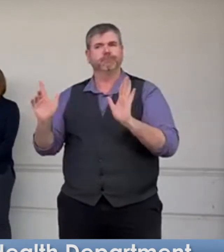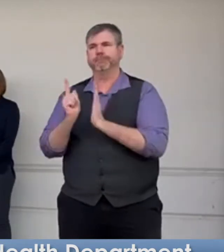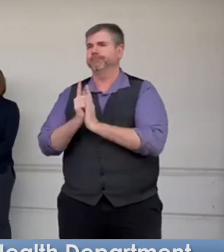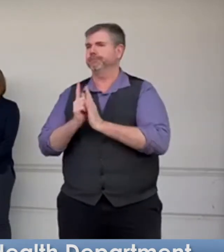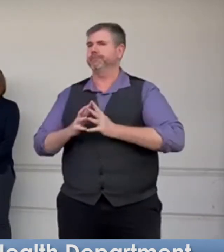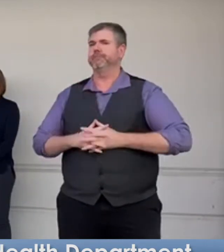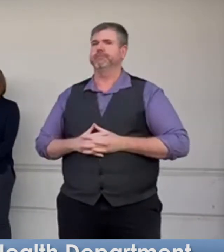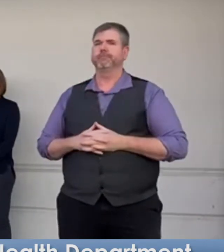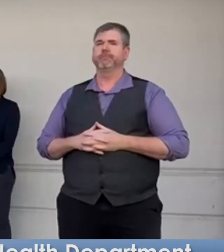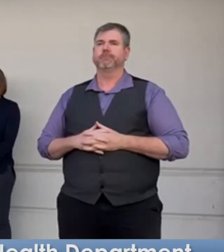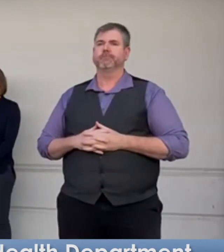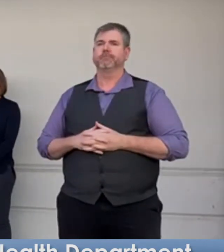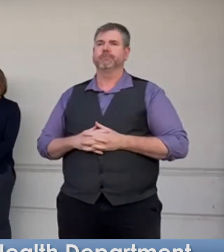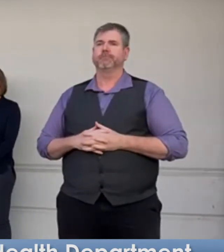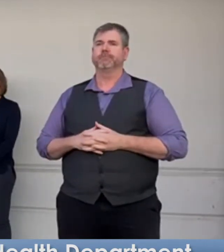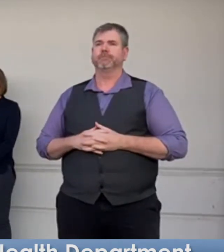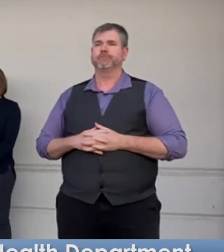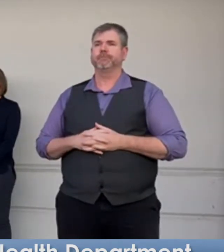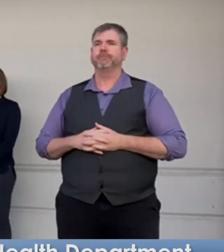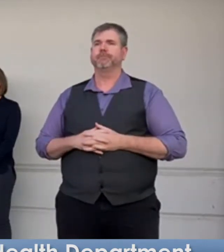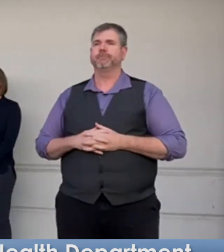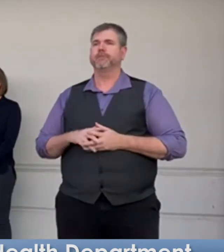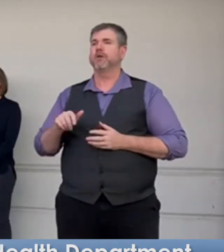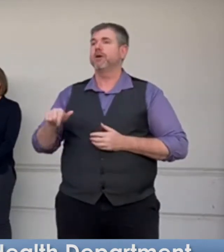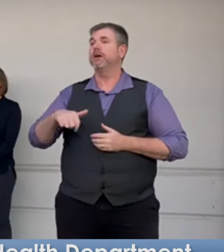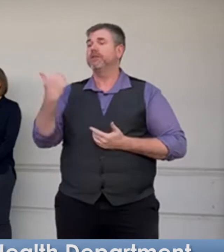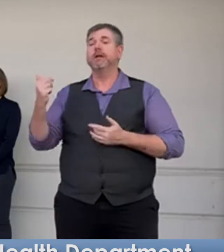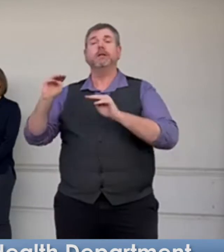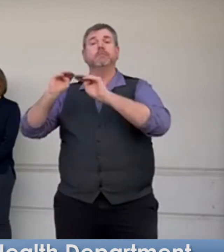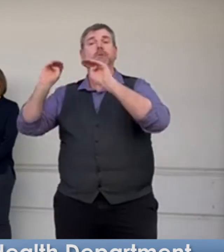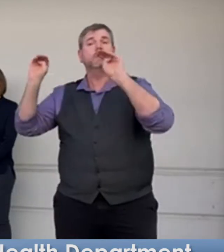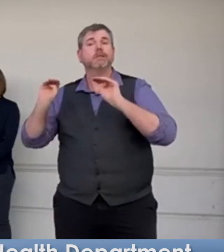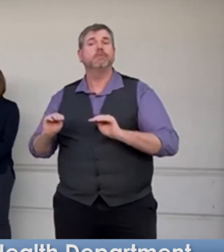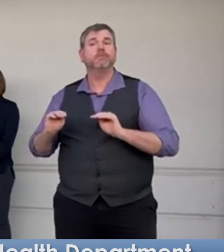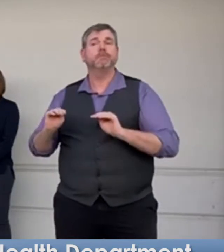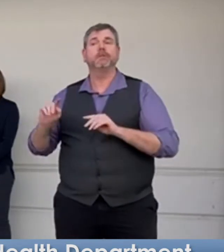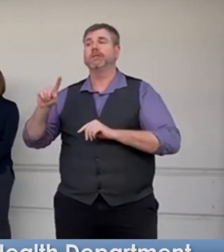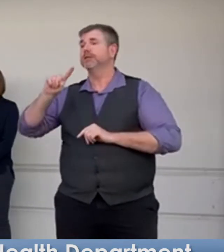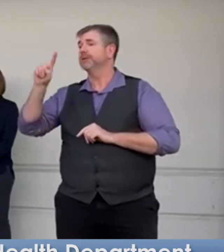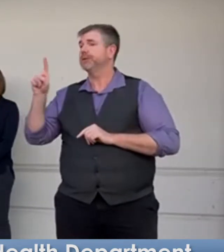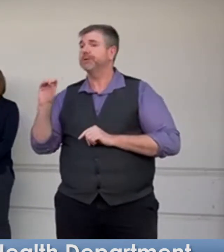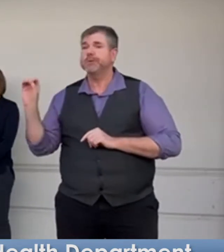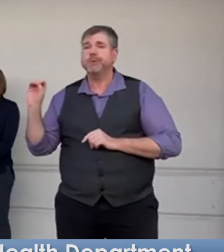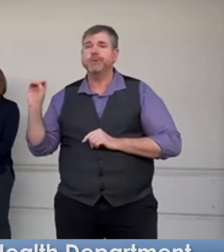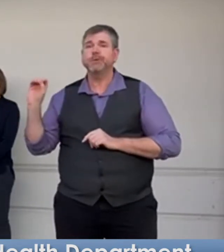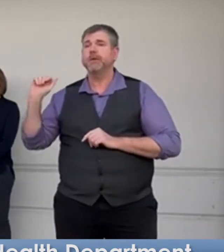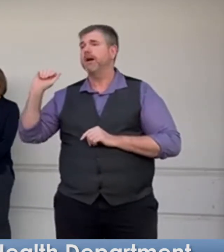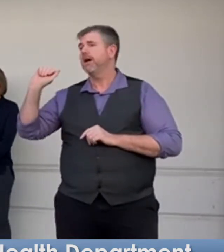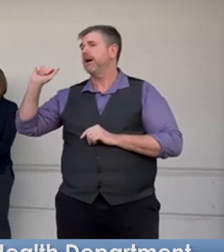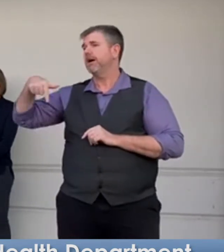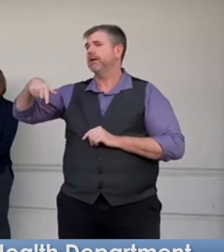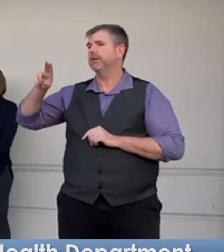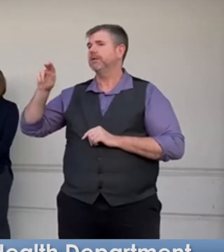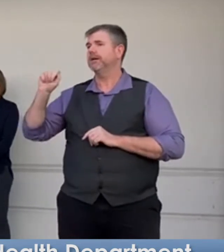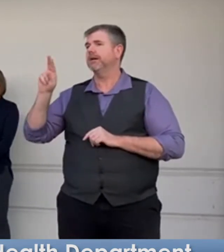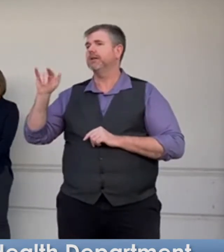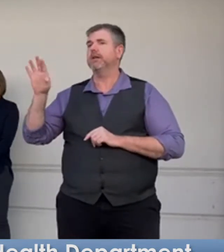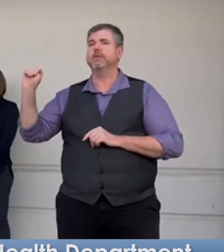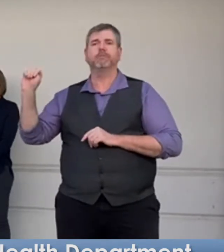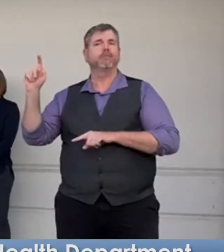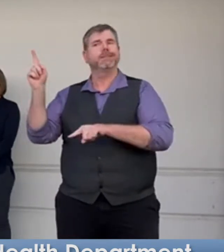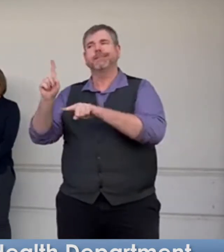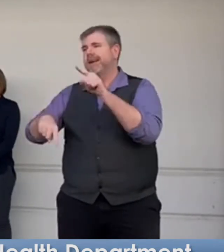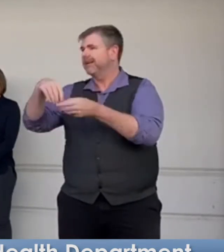that come along as well. Museums, zoos, aquariums cannot operate indoors in the purple tier. There are some